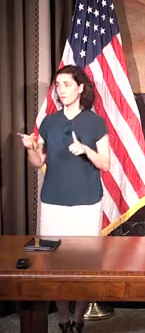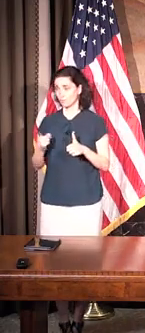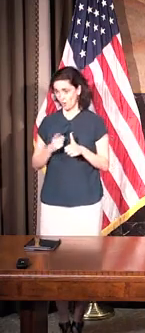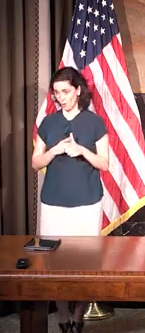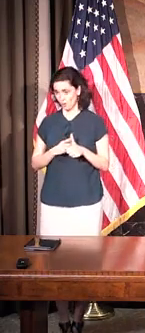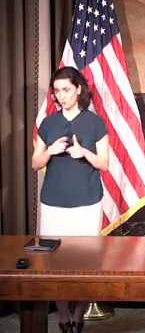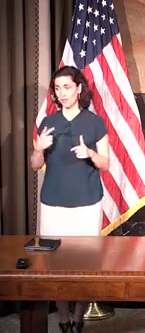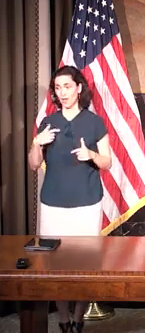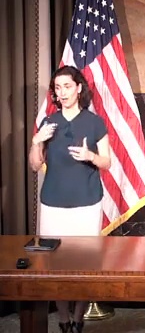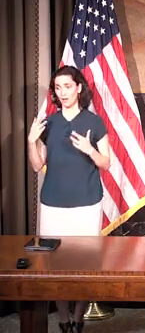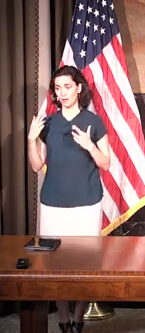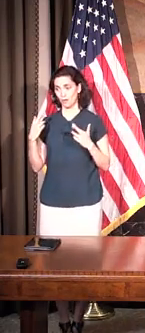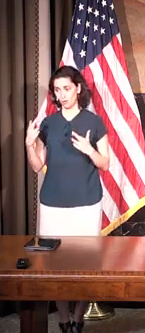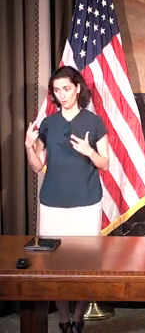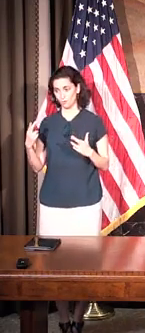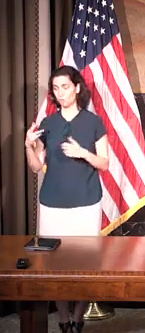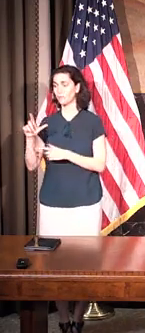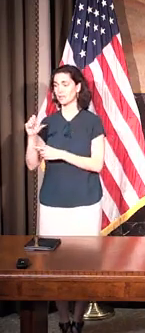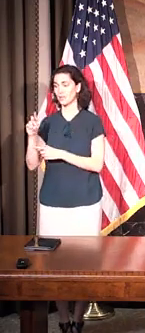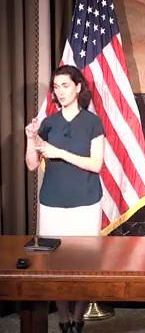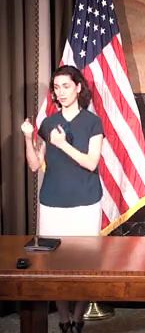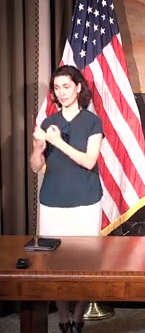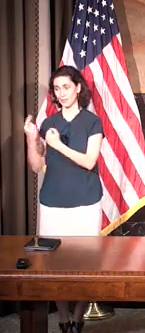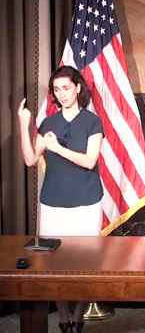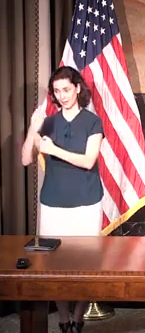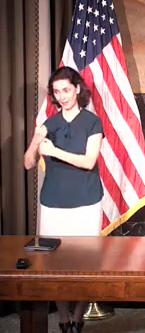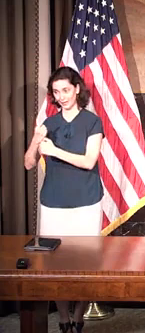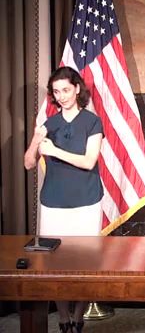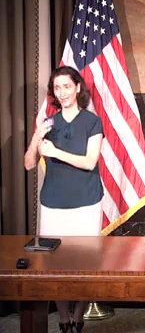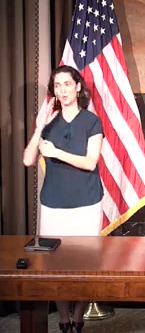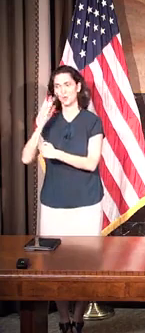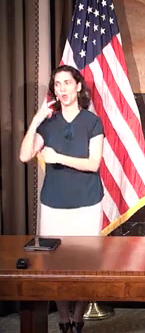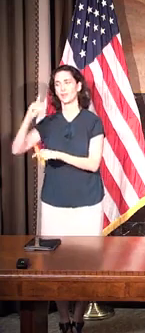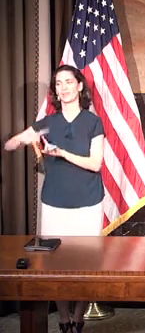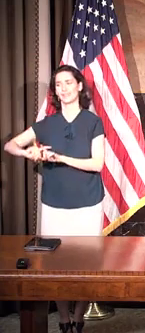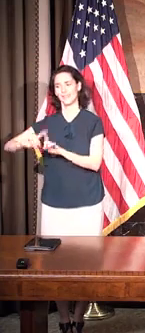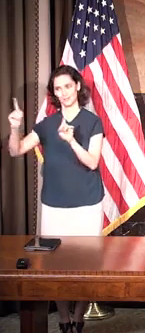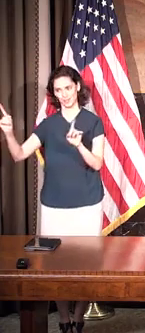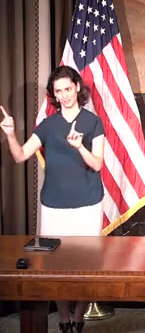that game day for LSU next time will be different in a number of ways,